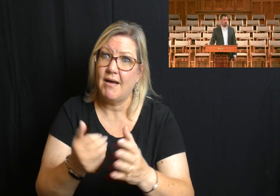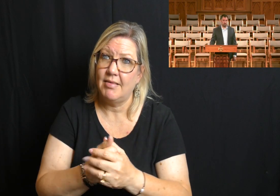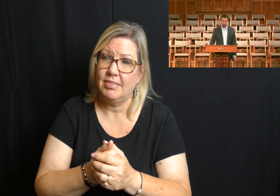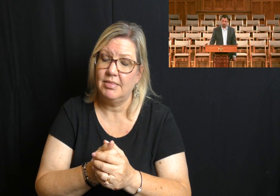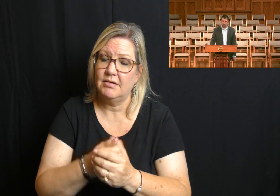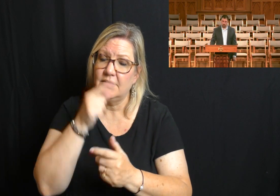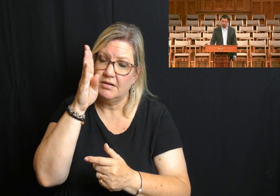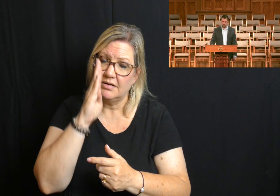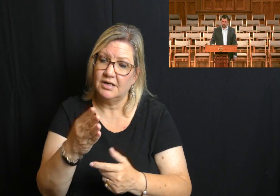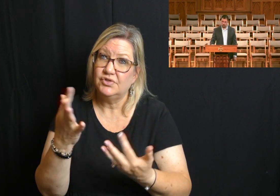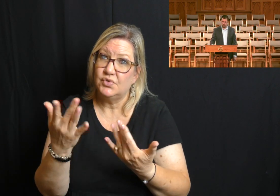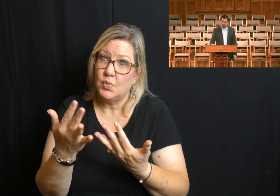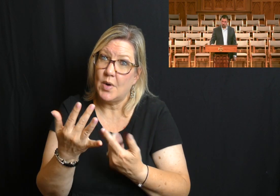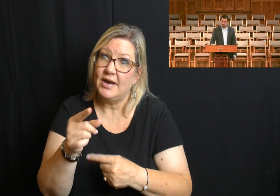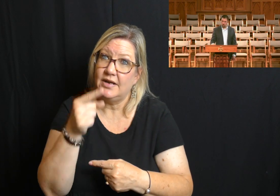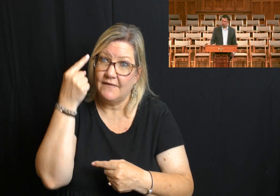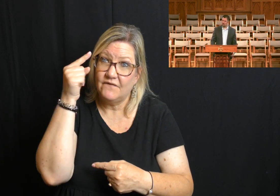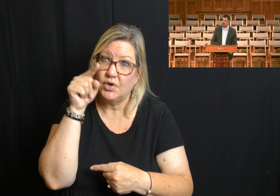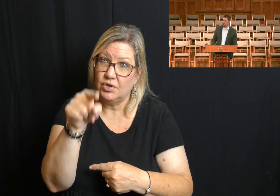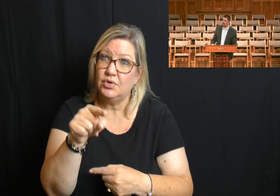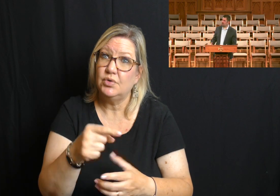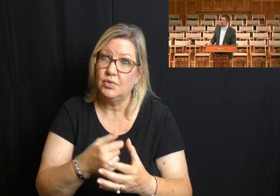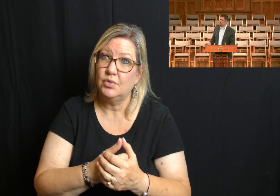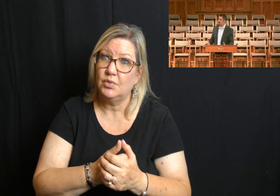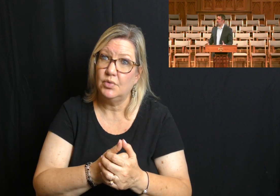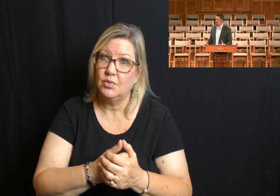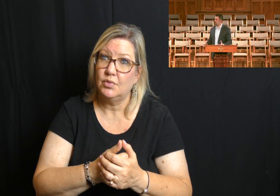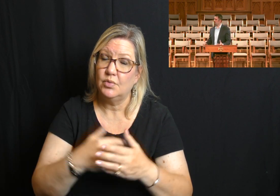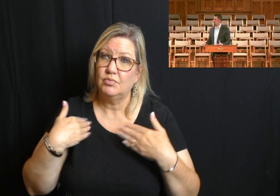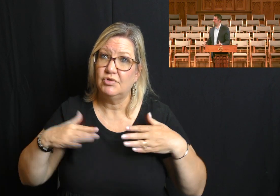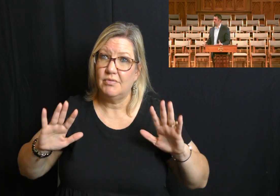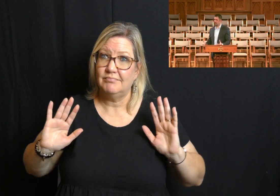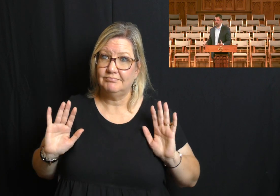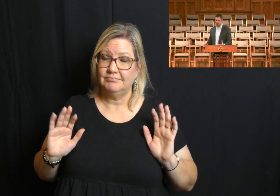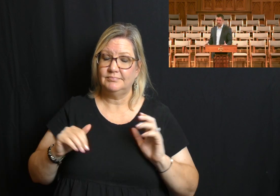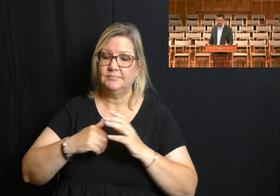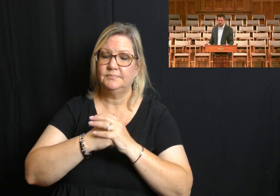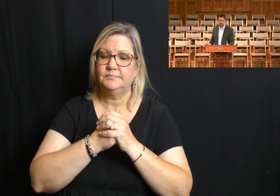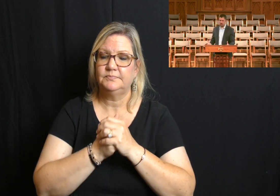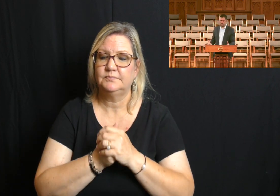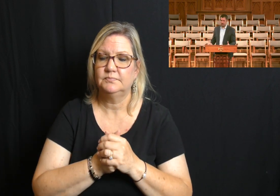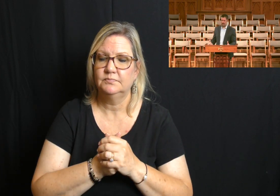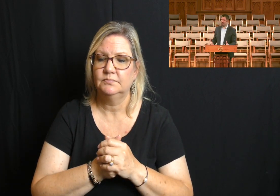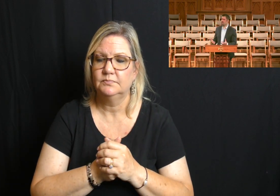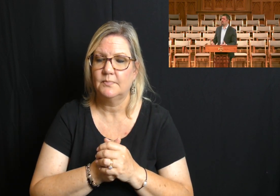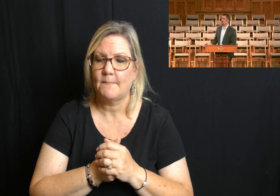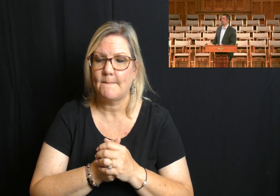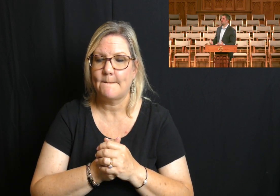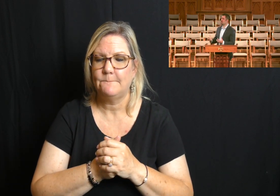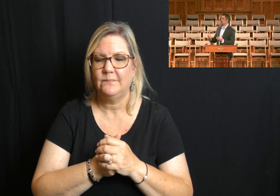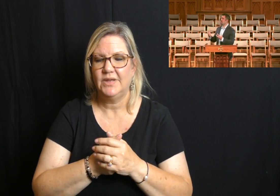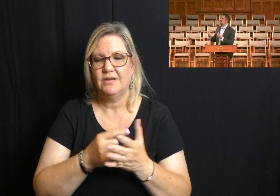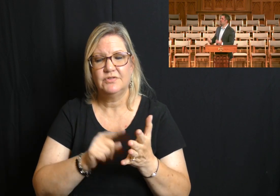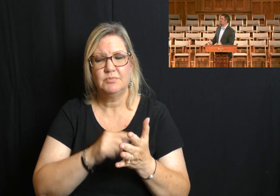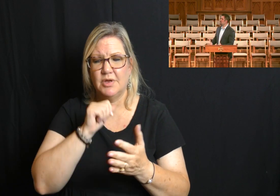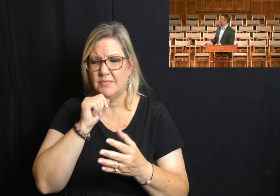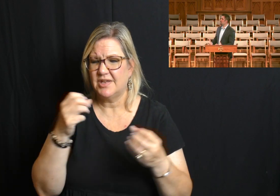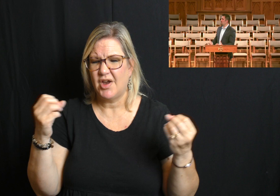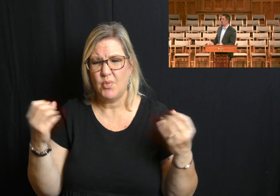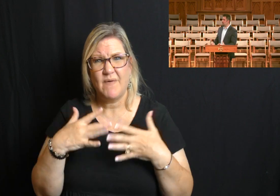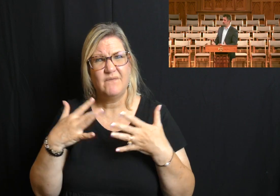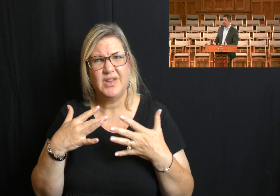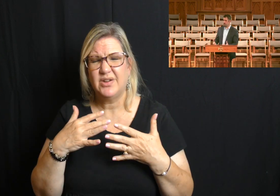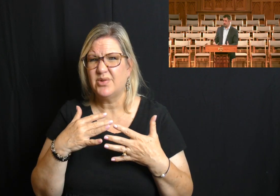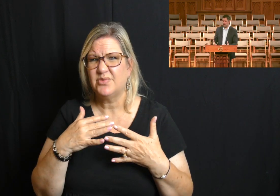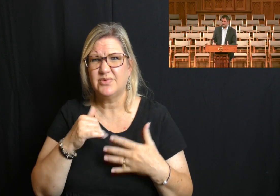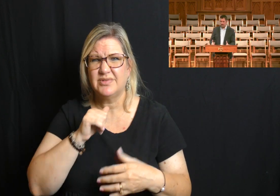the help. Most of our fears are irrational. They're irrational. God is much, much bigger than